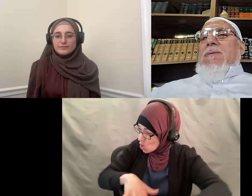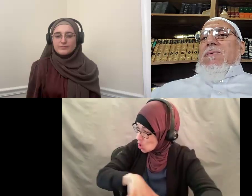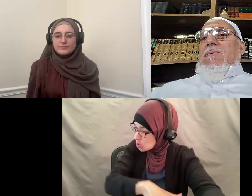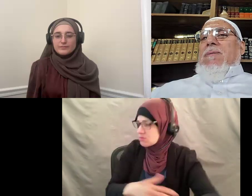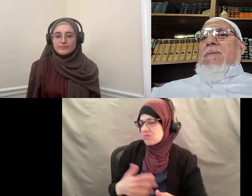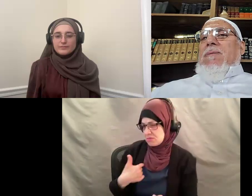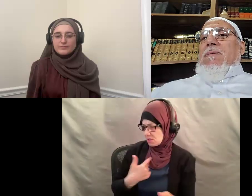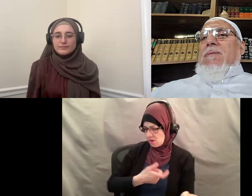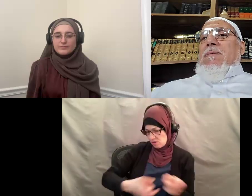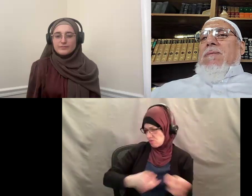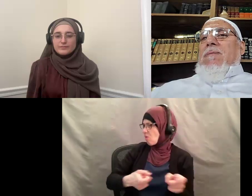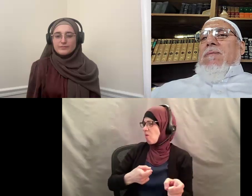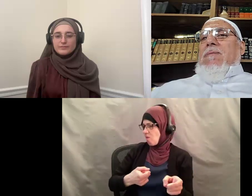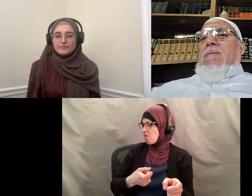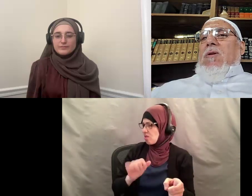feet?